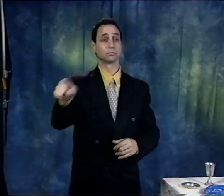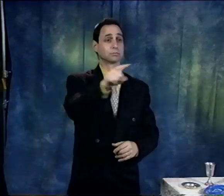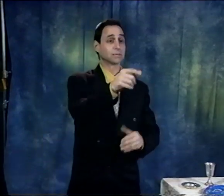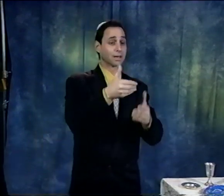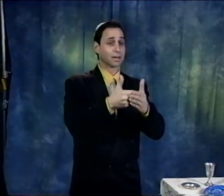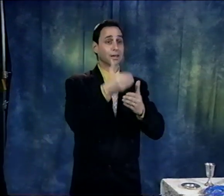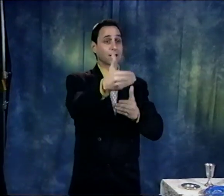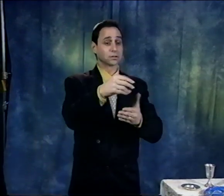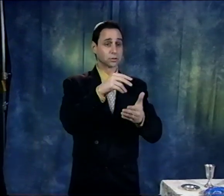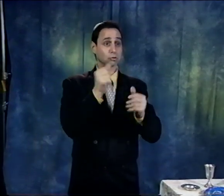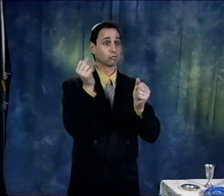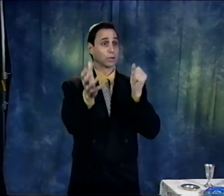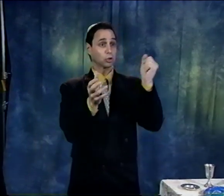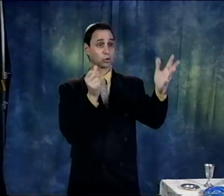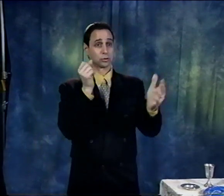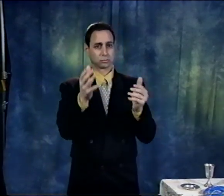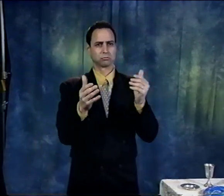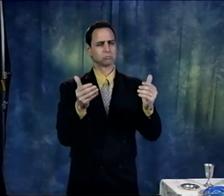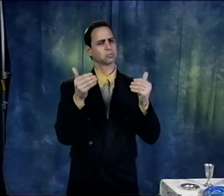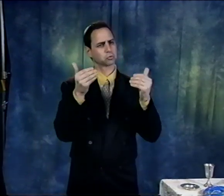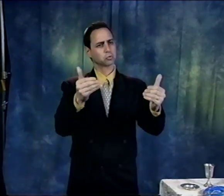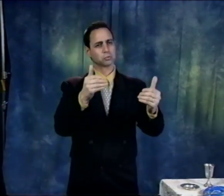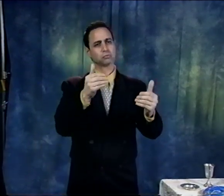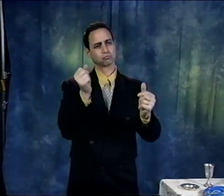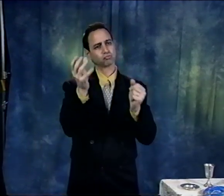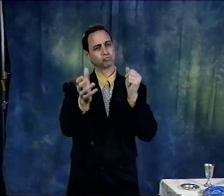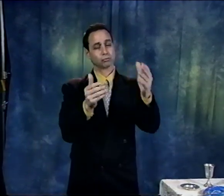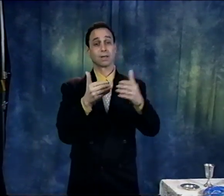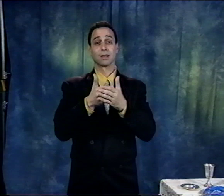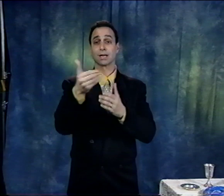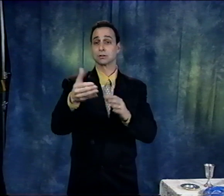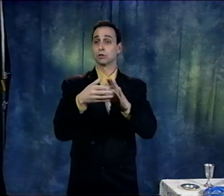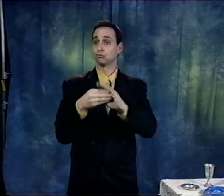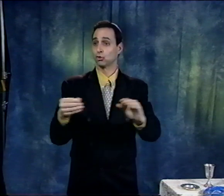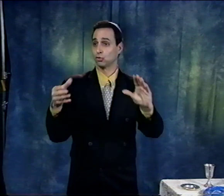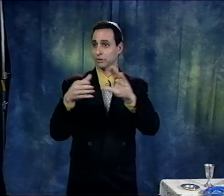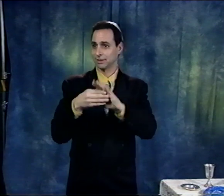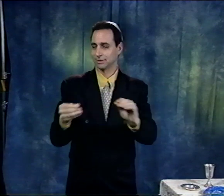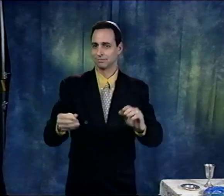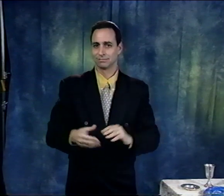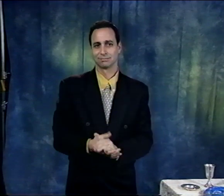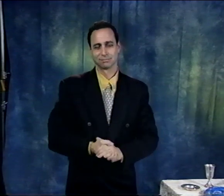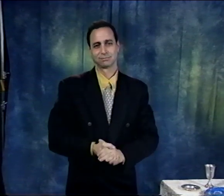Now, the next reader, please read the next story.